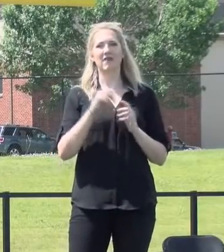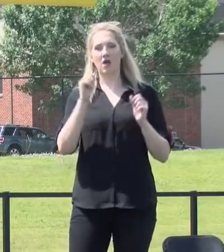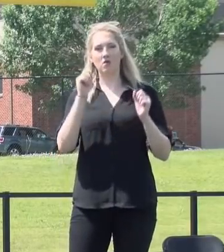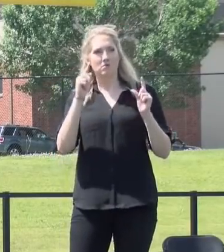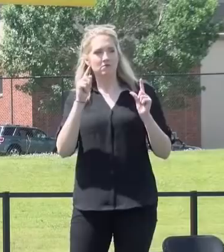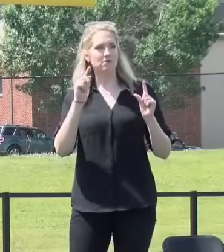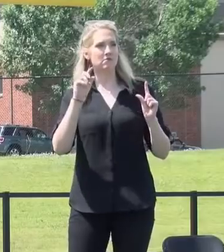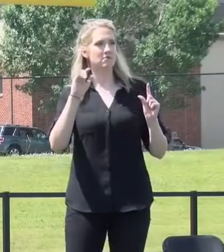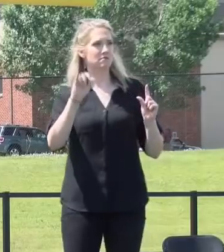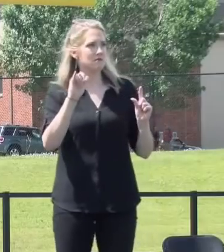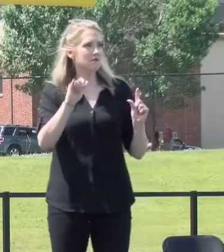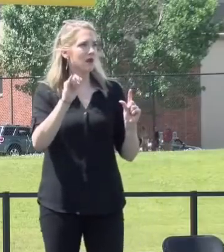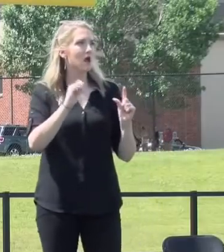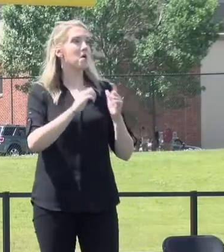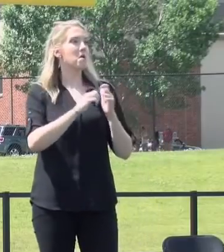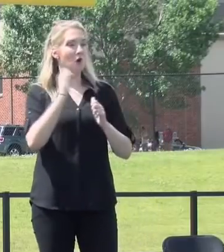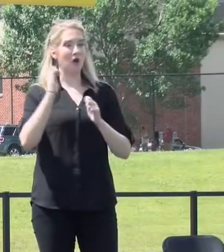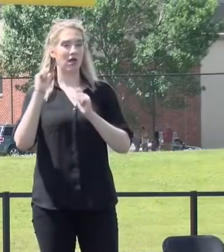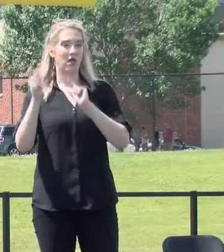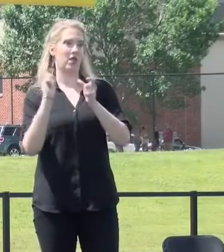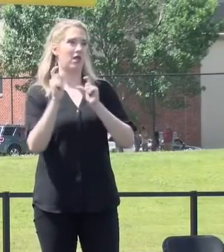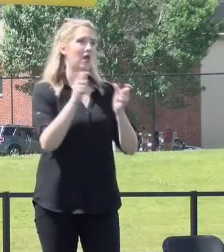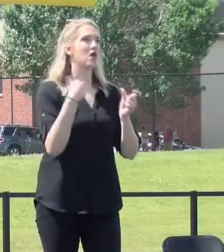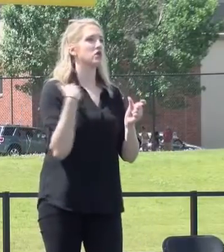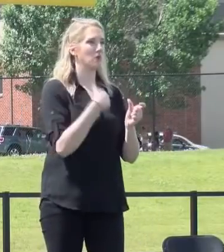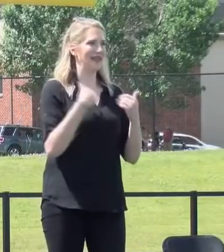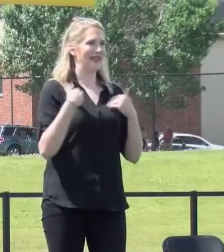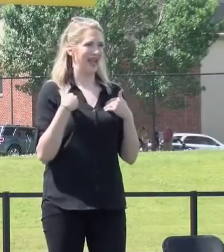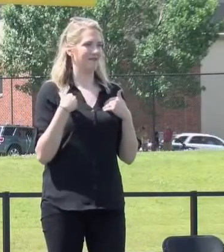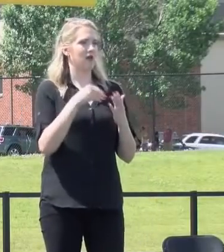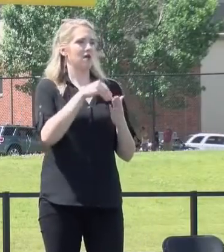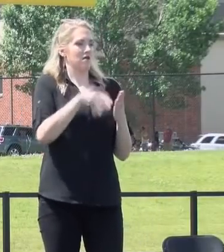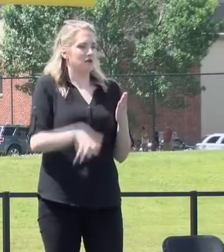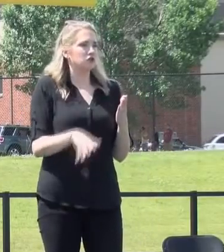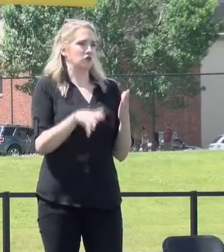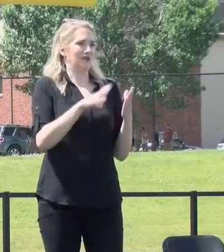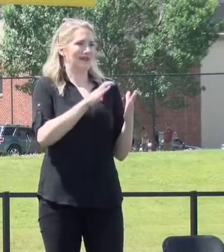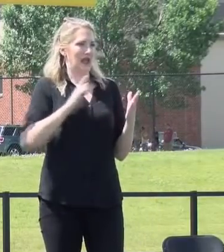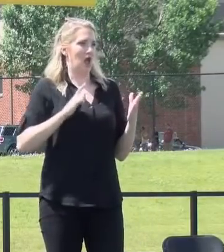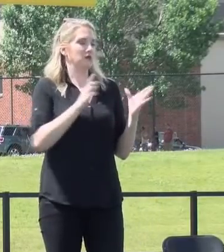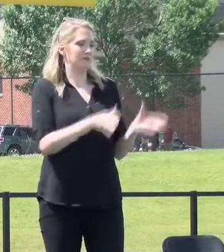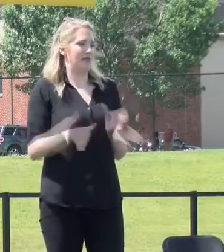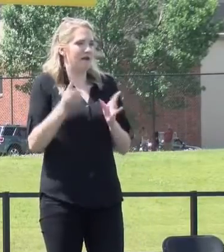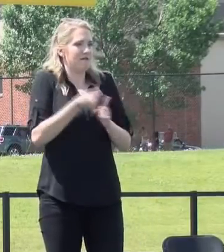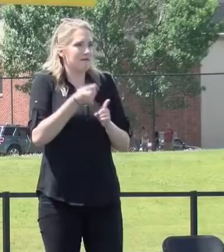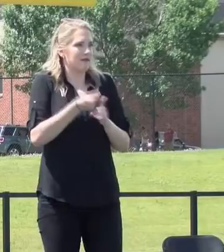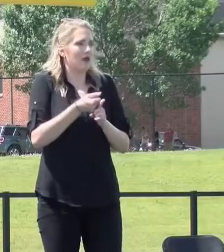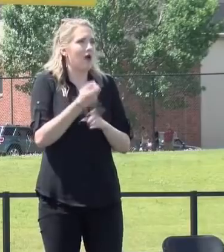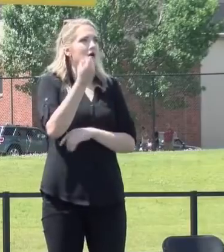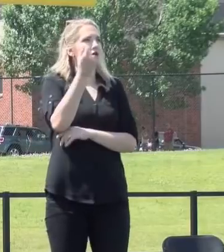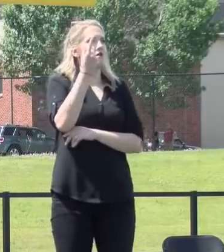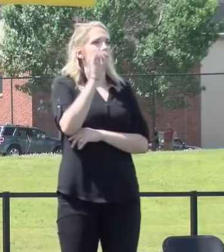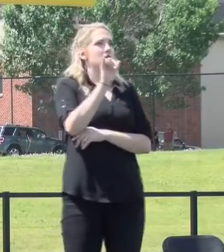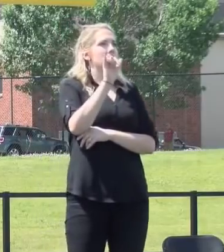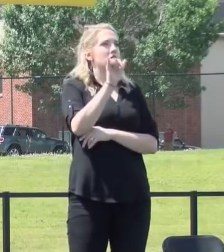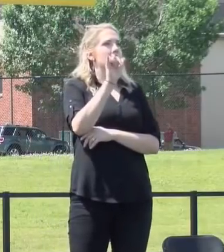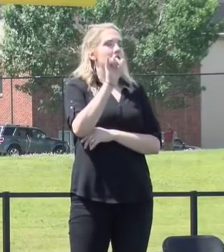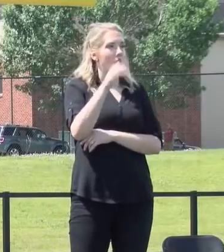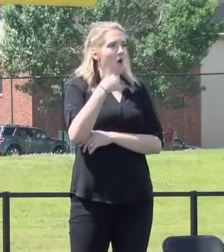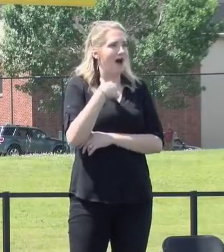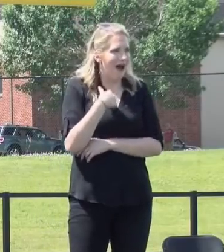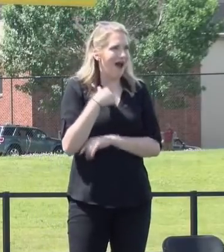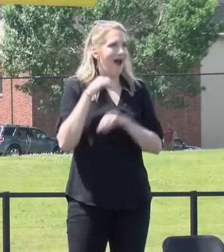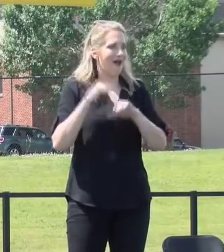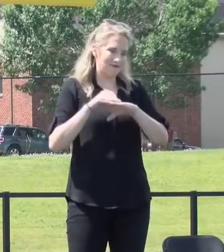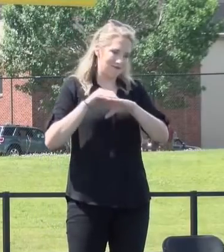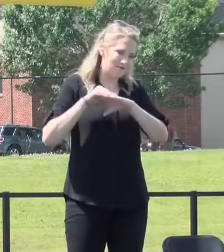find out that most of the charities that Valley hosts are actually planned by Student Council. I connected the dots and realized that I could really make a difference